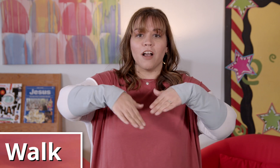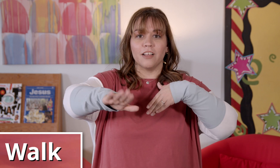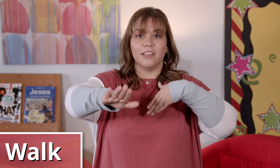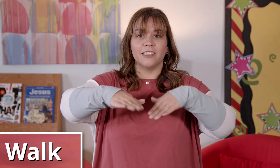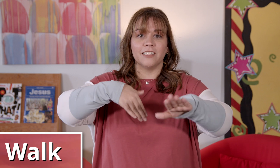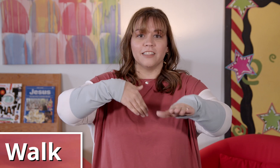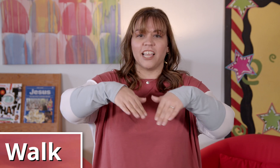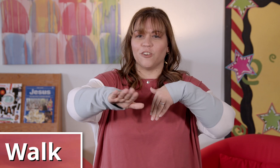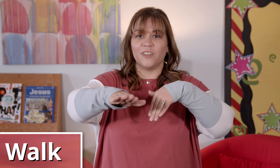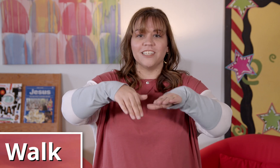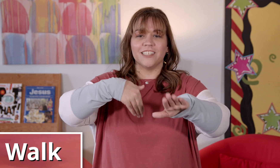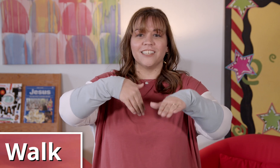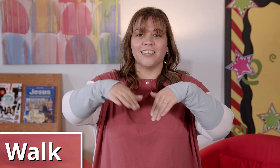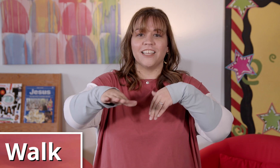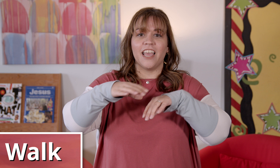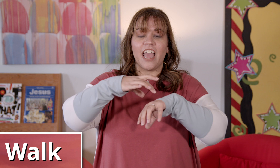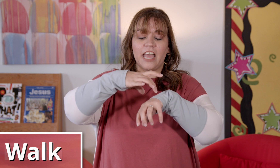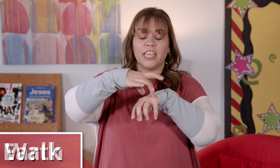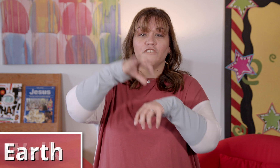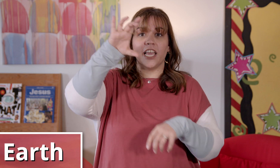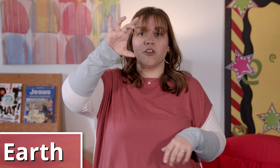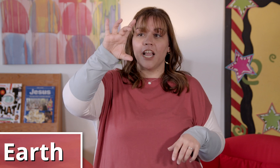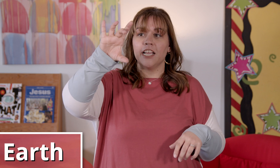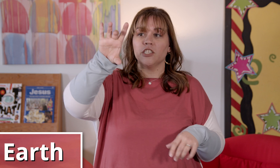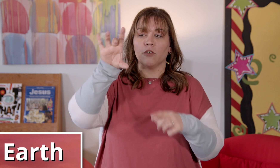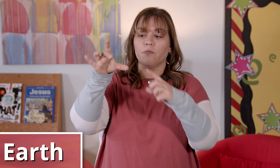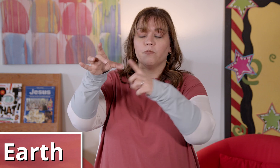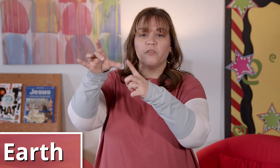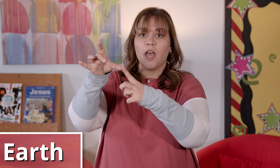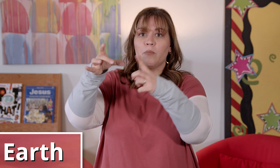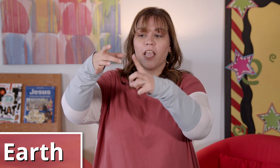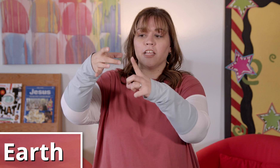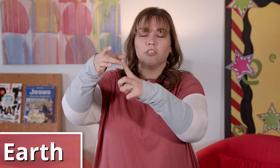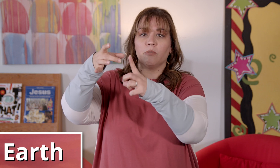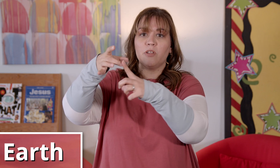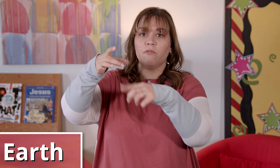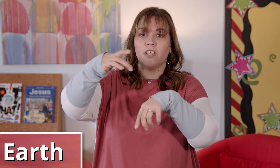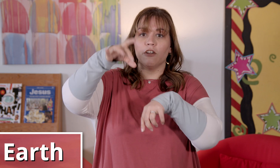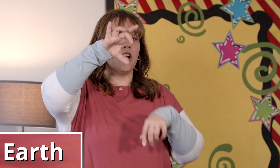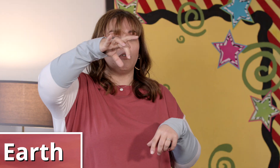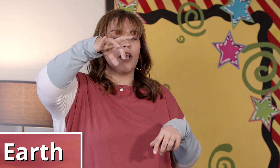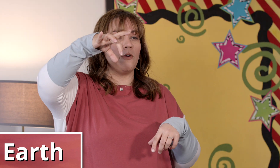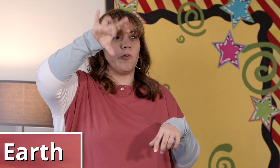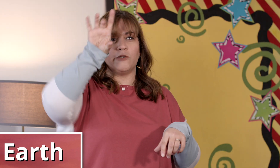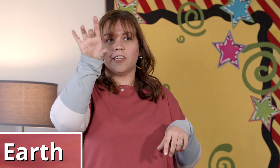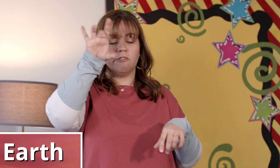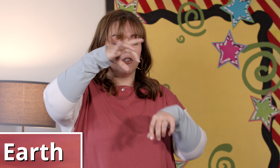walk, like your feet. And then you take your hands, your thumb and your middle finger, and you make almost like a little